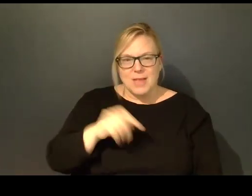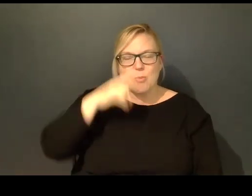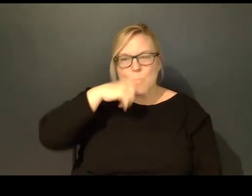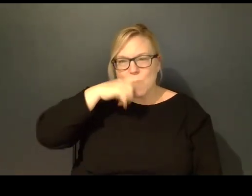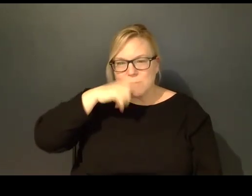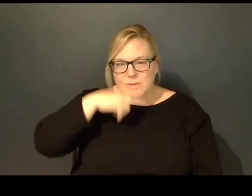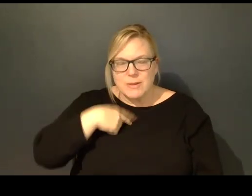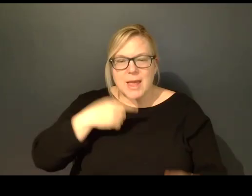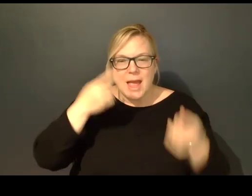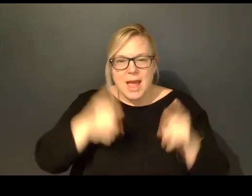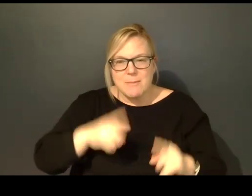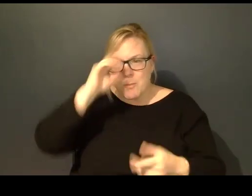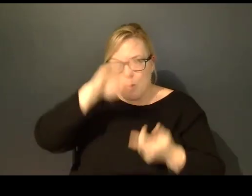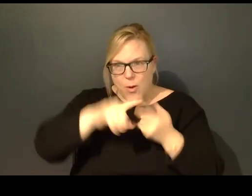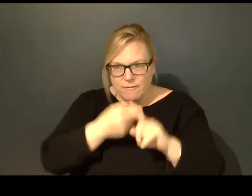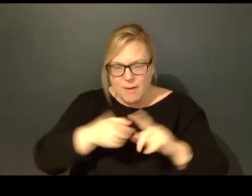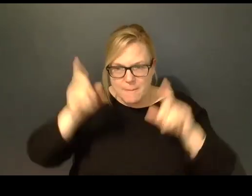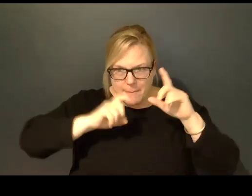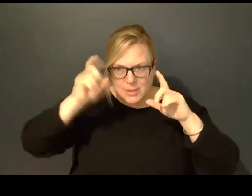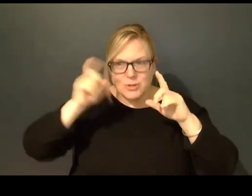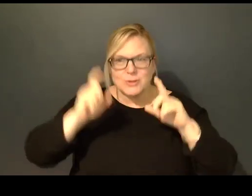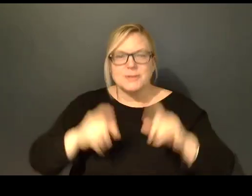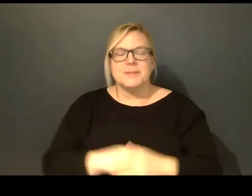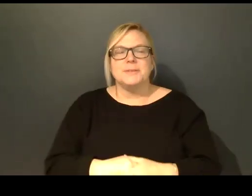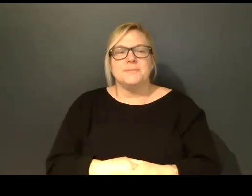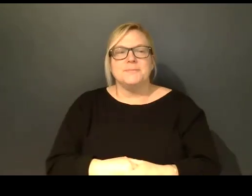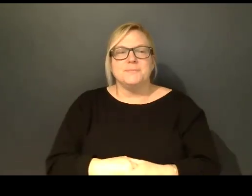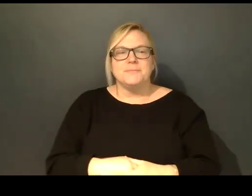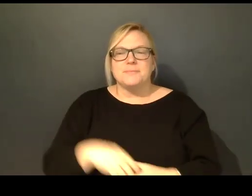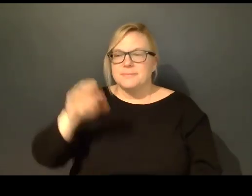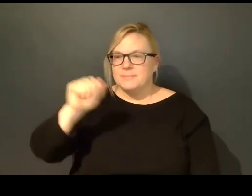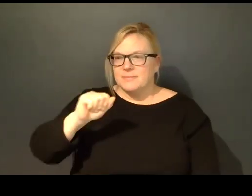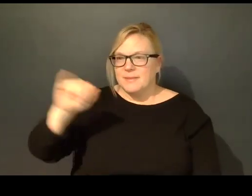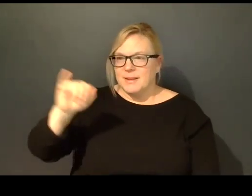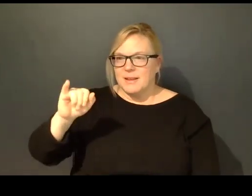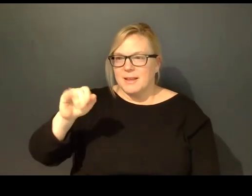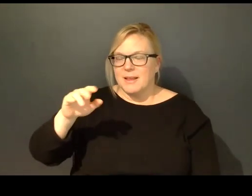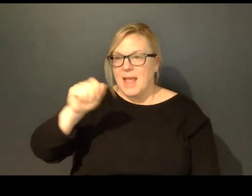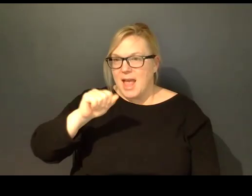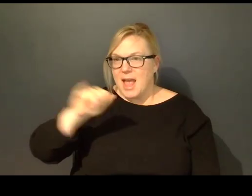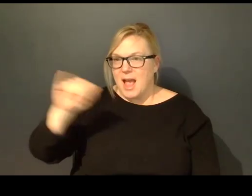and my boyfriend decides to snap a picture, and the AI Be My Eyes